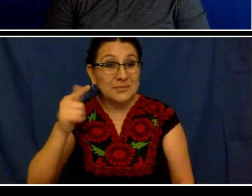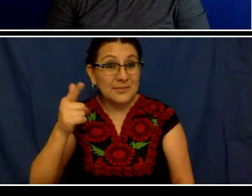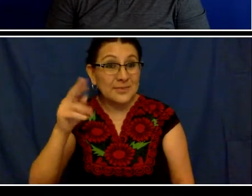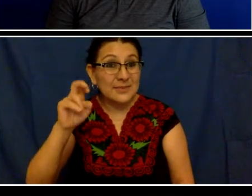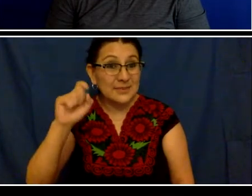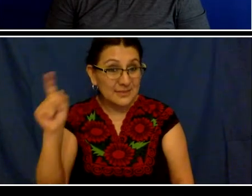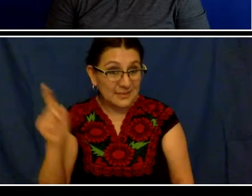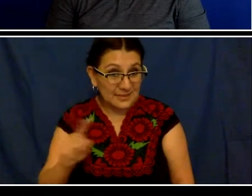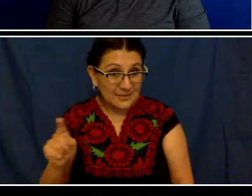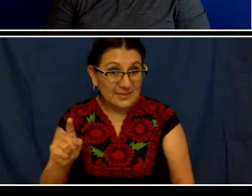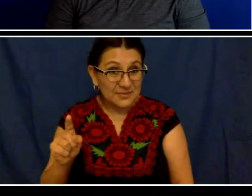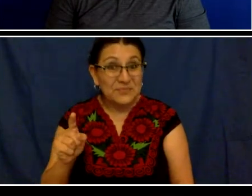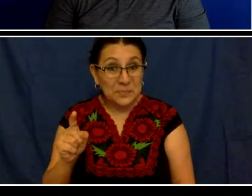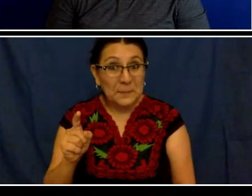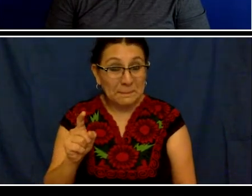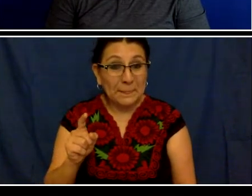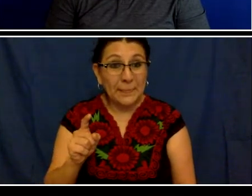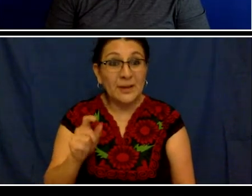Ortiz Or Dominguez.